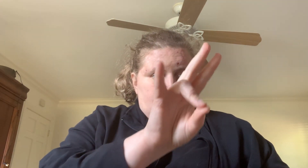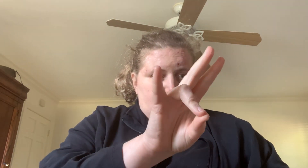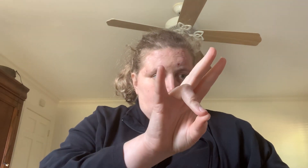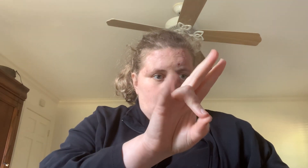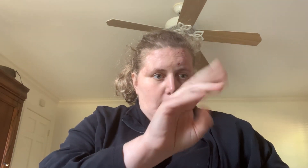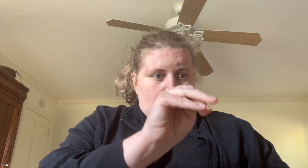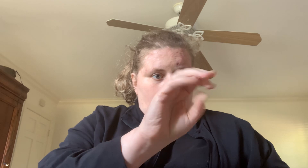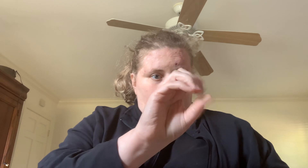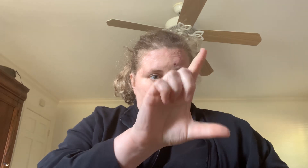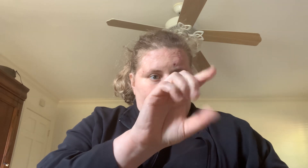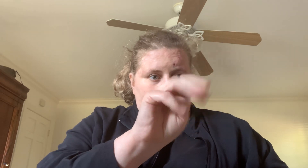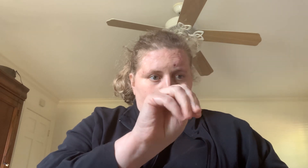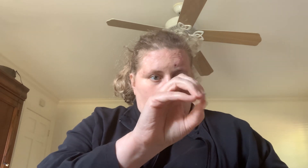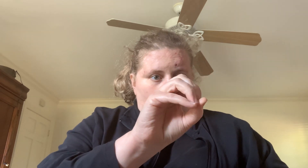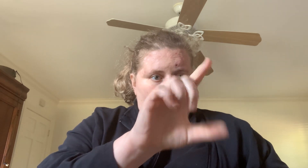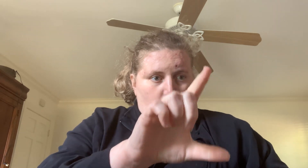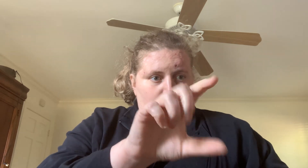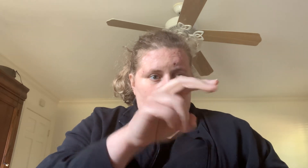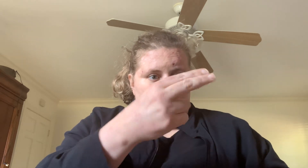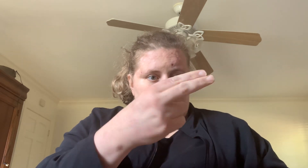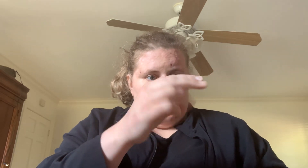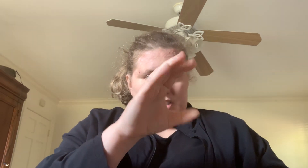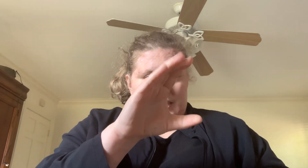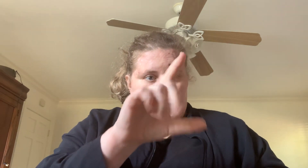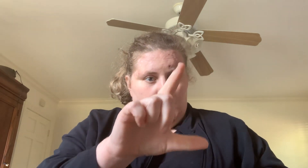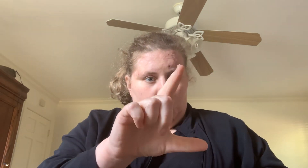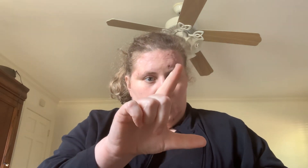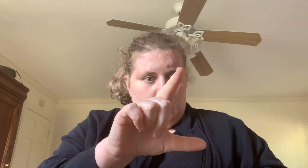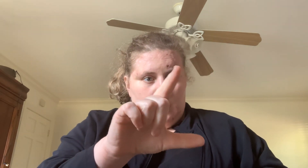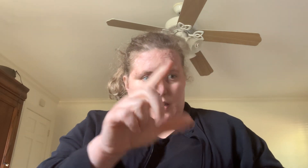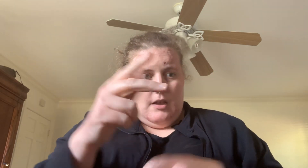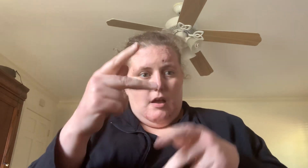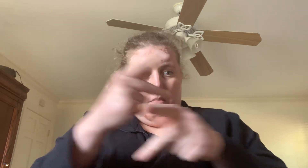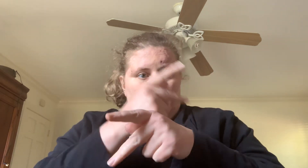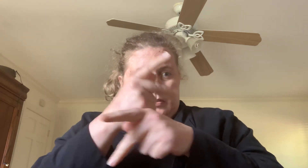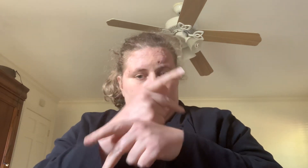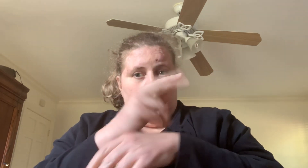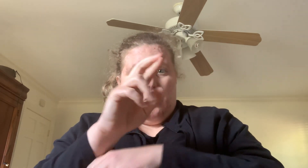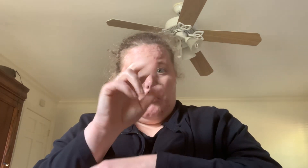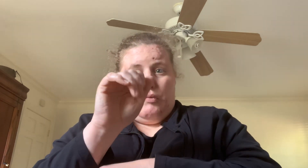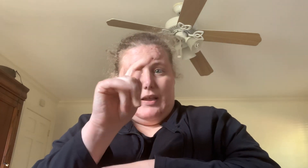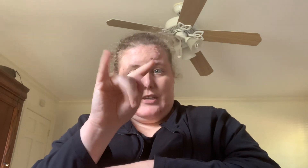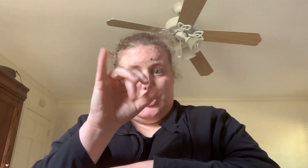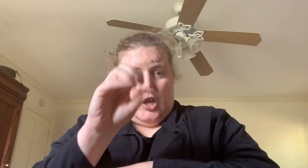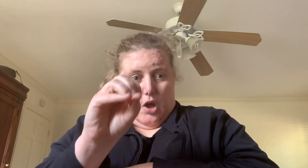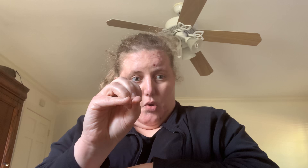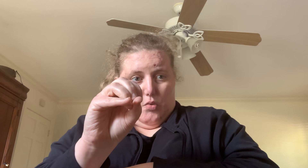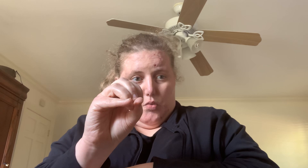and multiply it times the ratio of MgCl2 to HCl. So for every 1